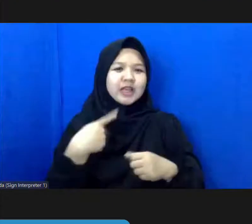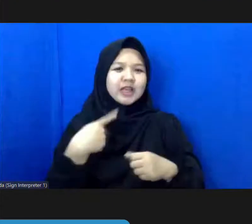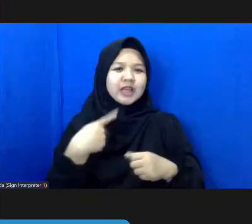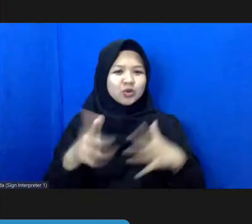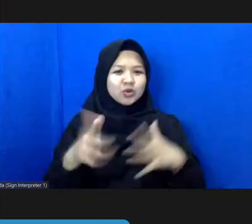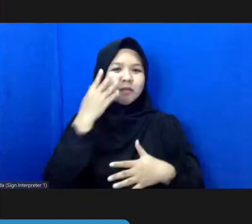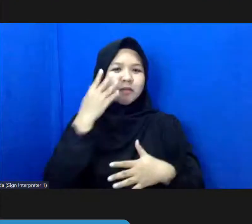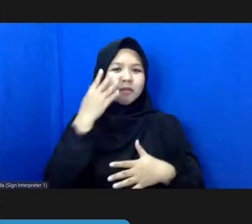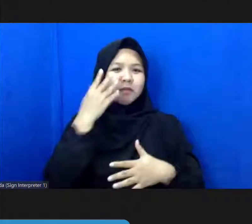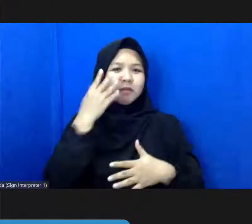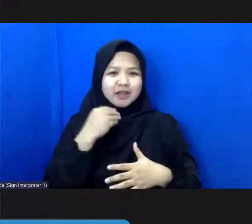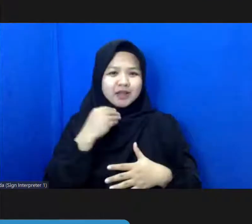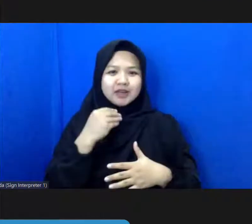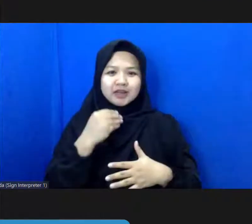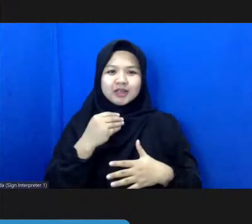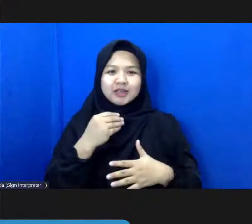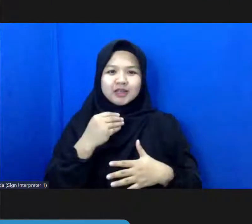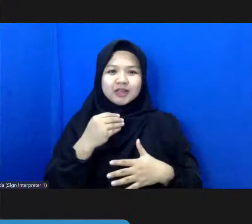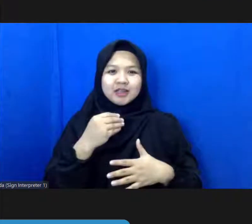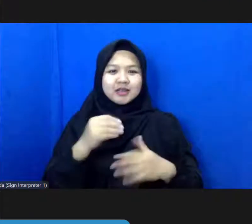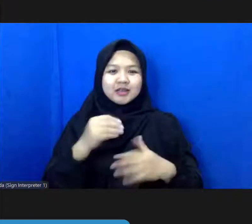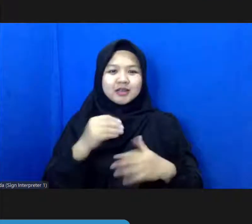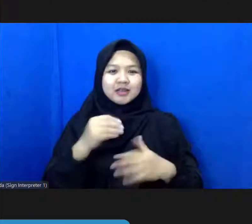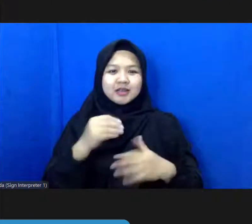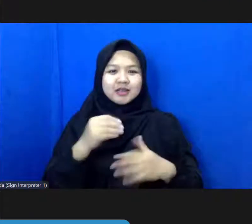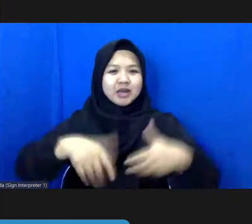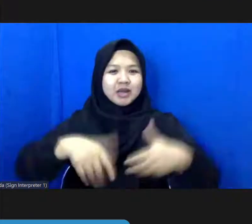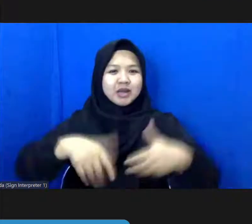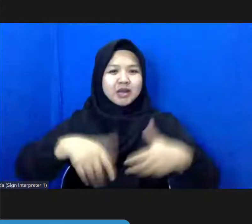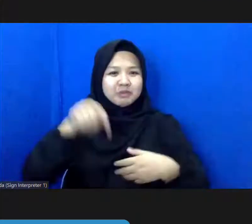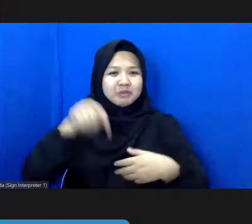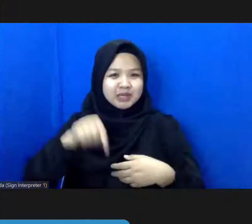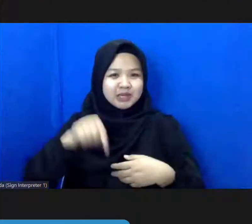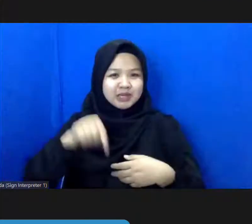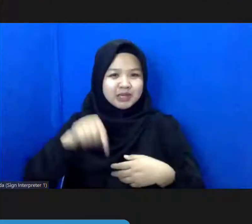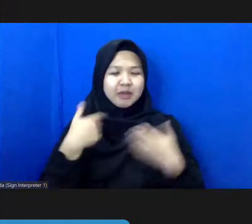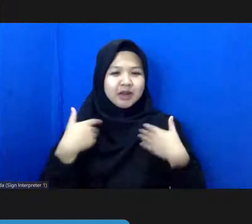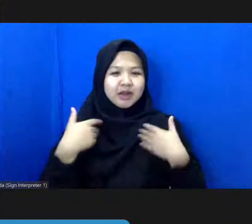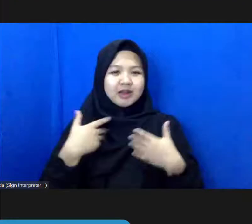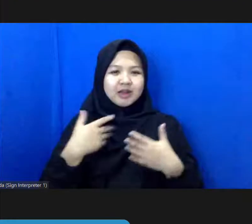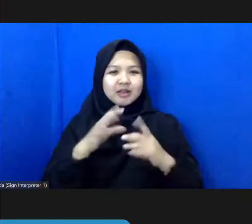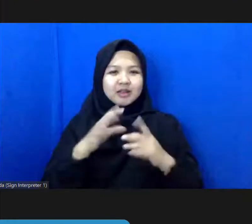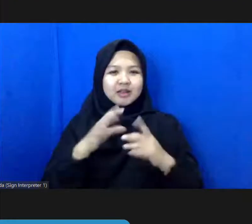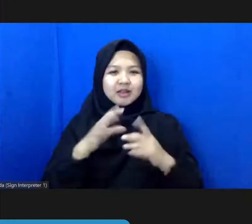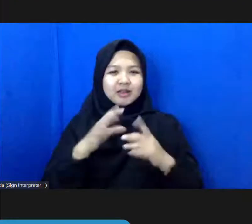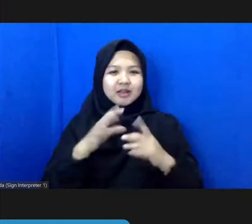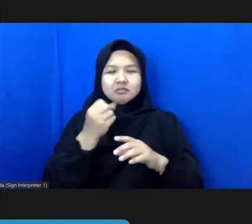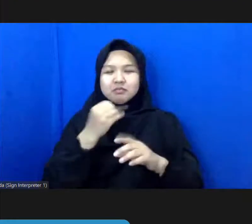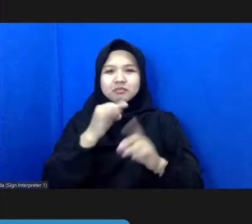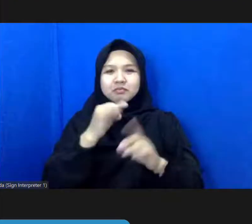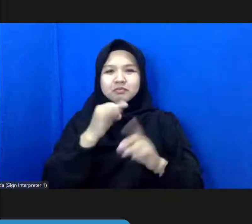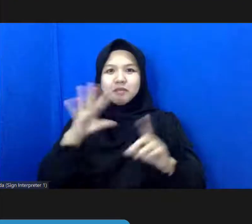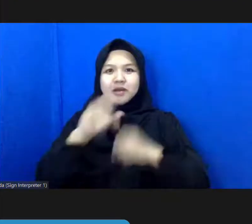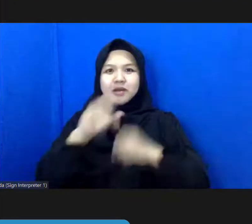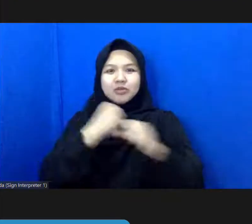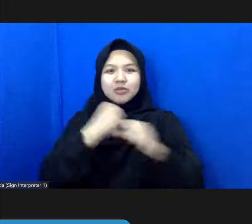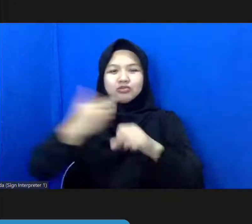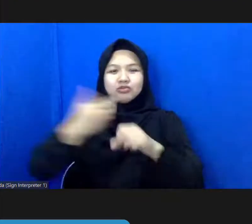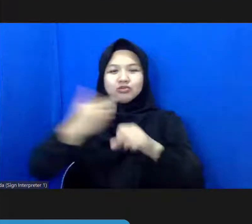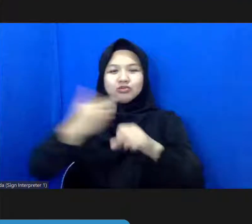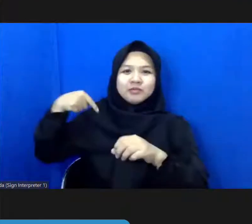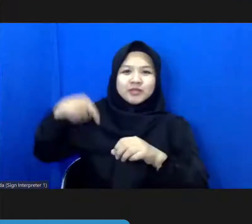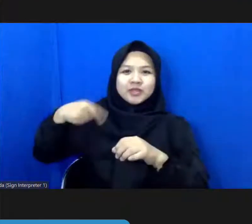with the pandemic, yeah, because within 100 years, this is the first time that we have a global pandemic.